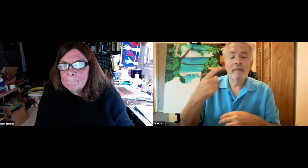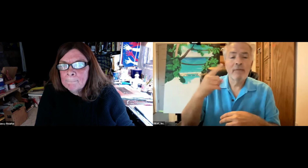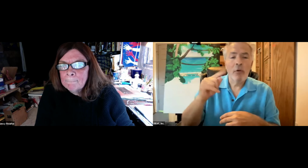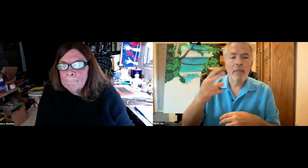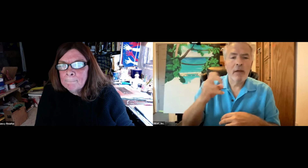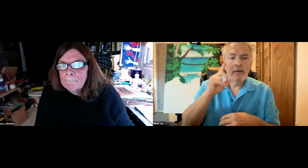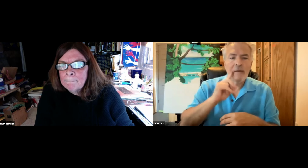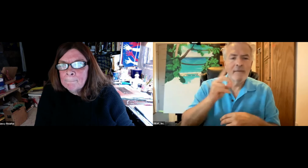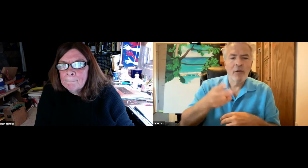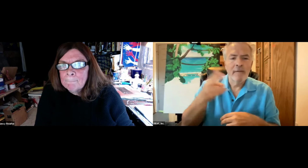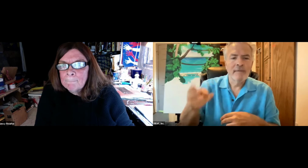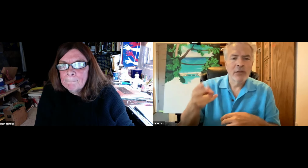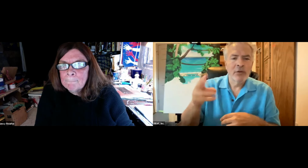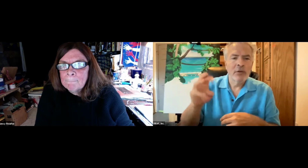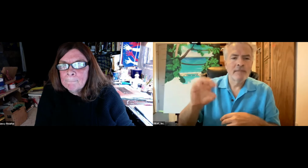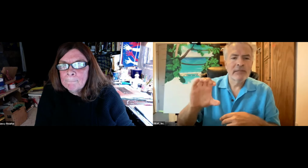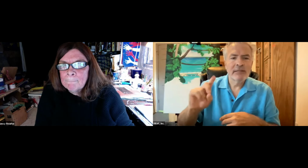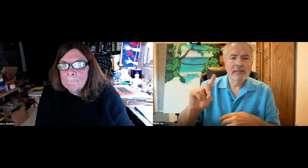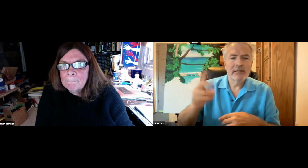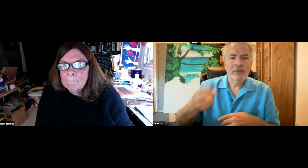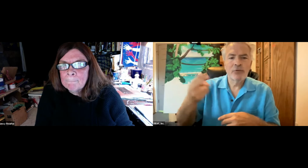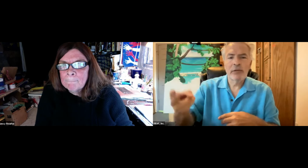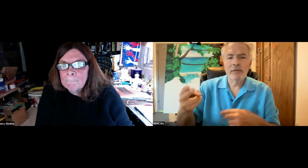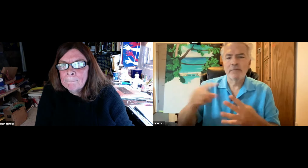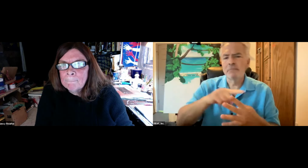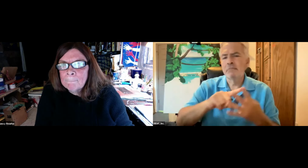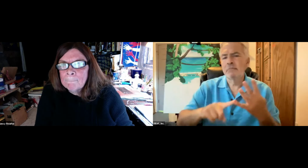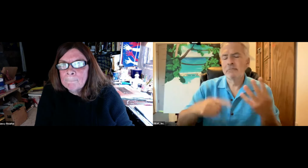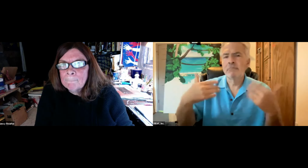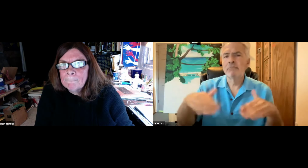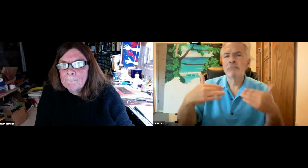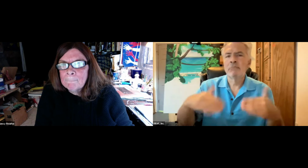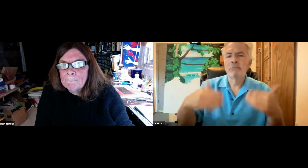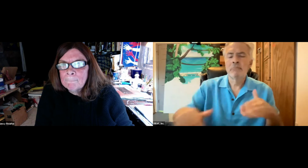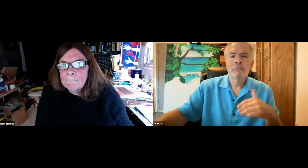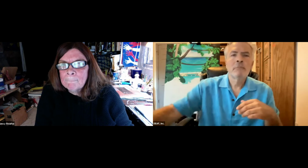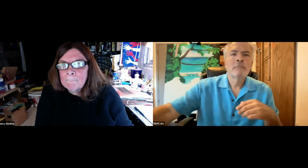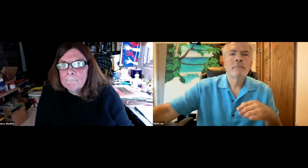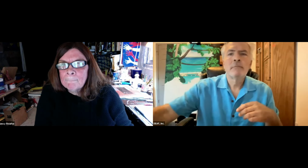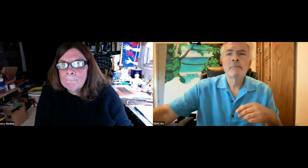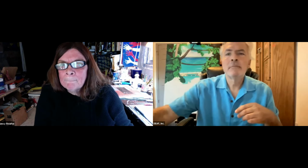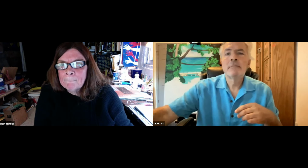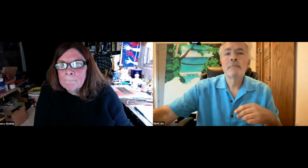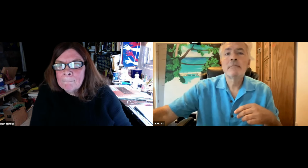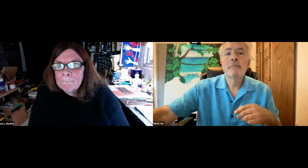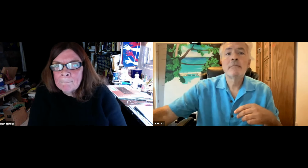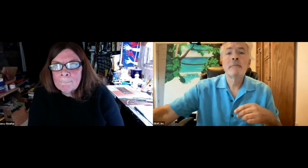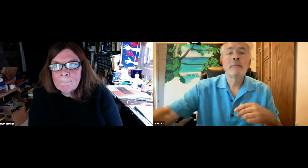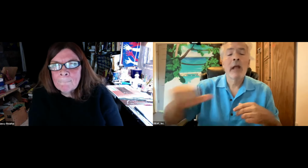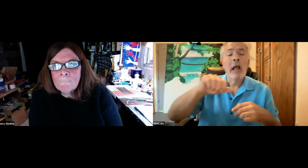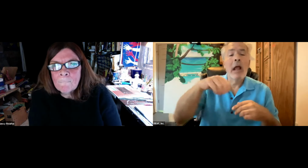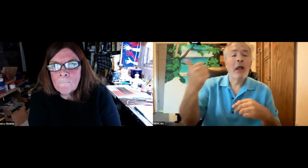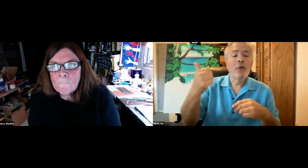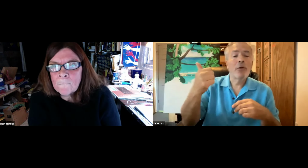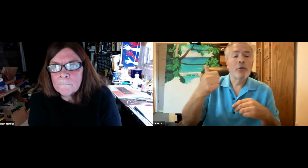the Missouri Commission for the Deaf and Hard of Hearing, abbreviated MCDHH. Those were the top sponsors,